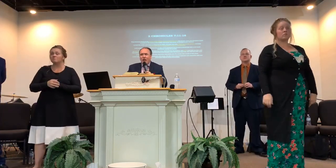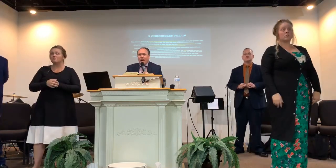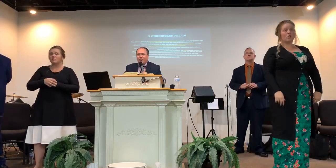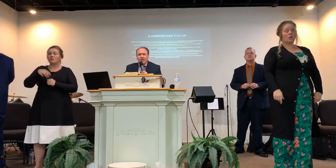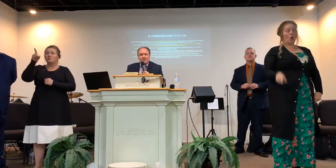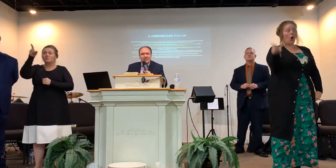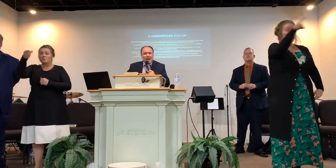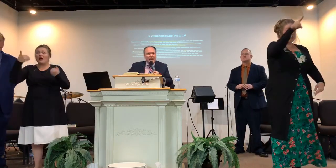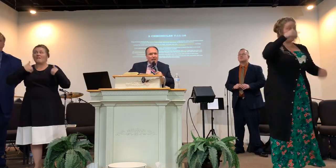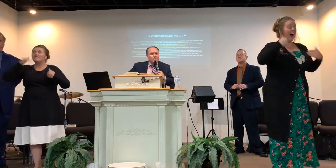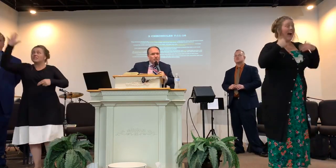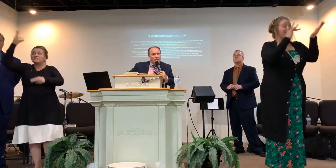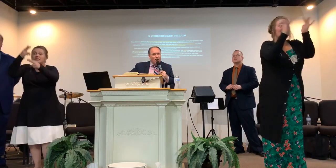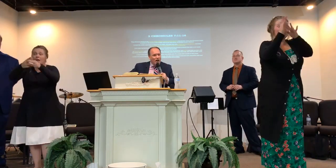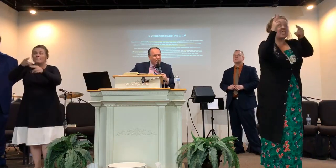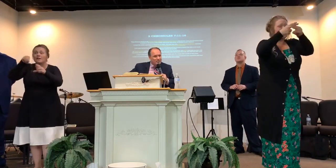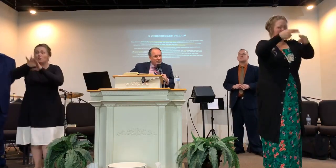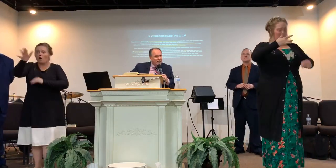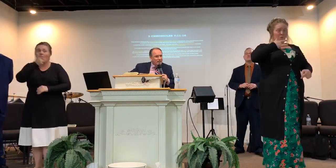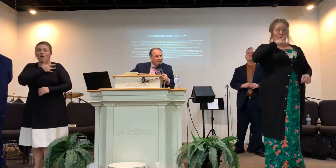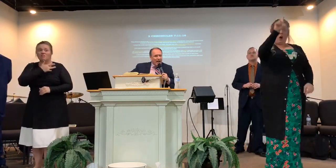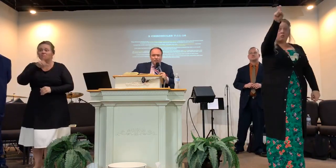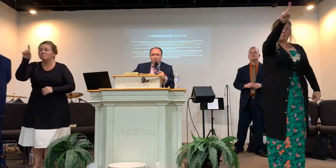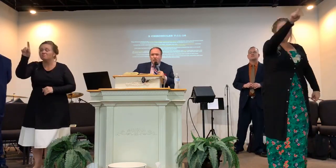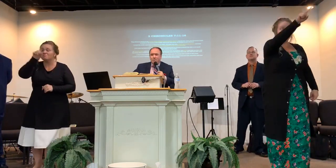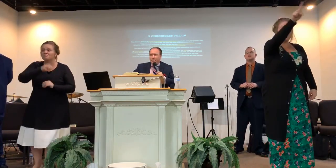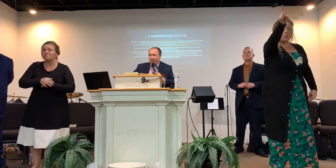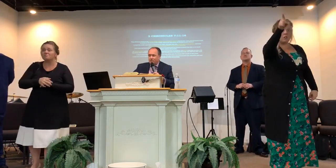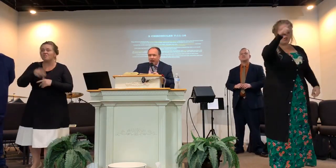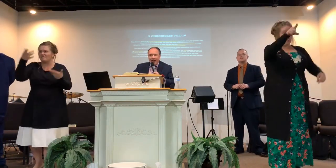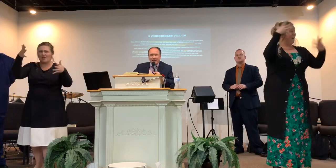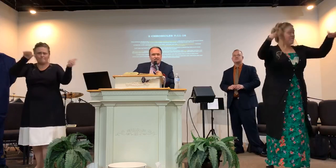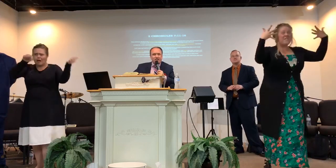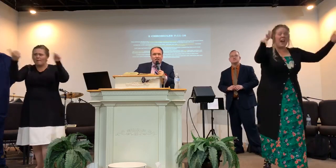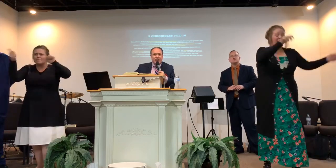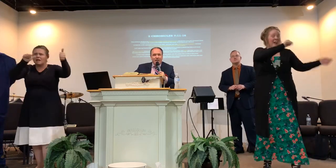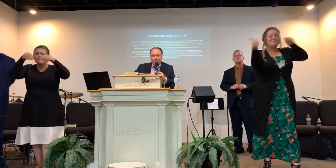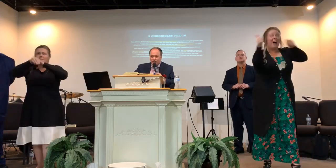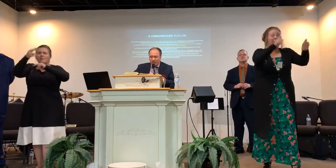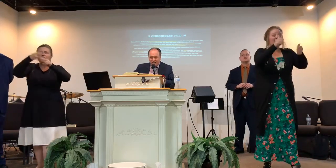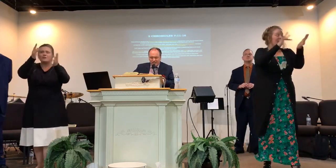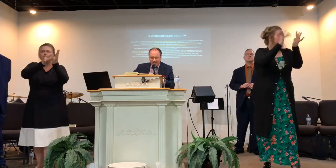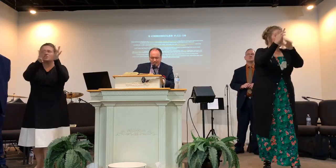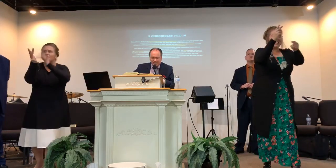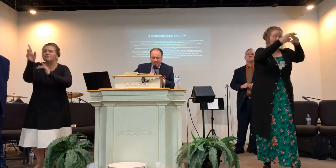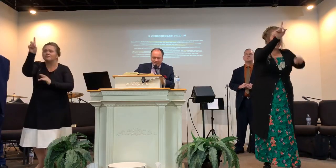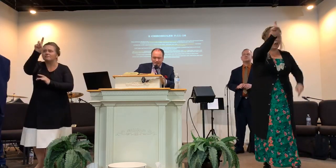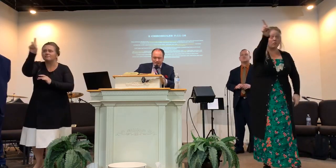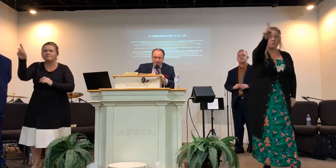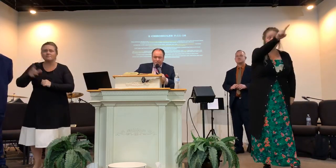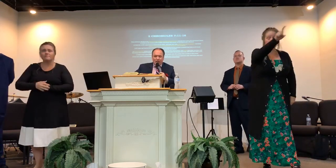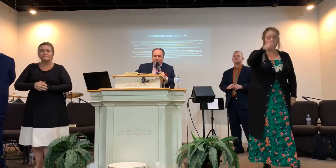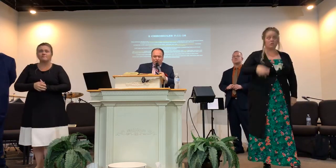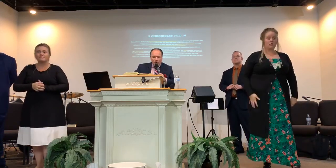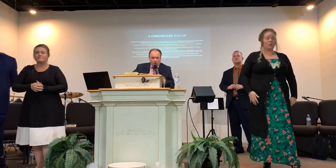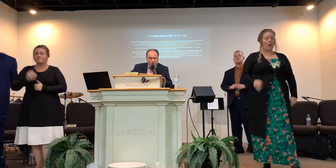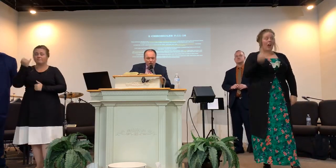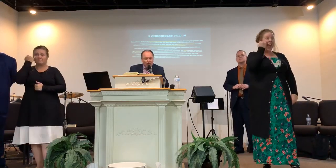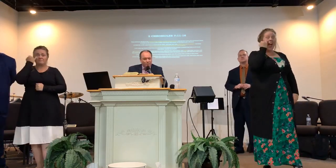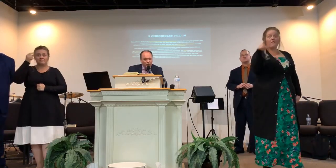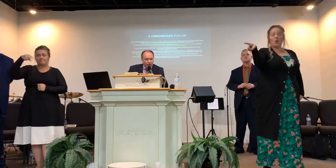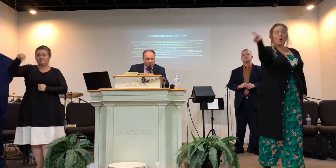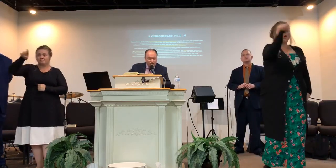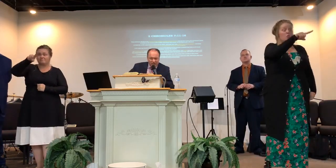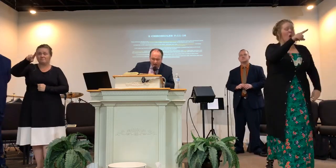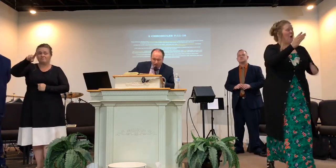Do you have his name in your heart? Have you been baptized in the name of Jesus? If you